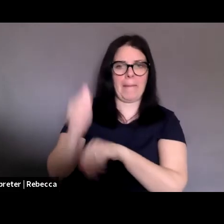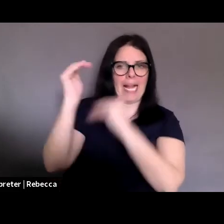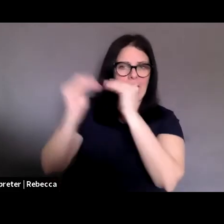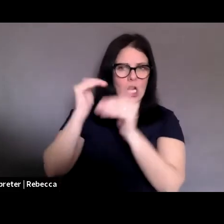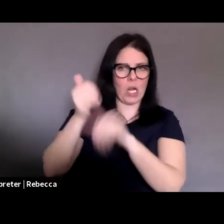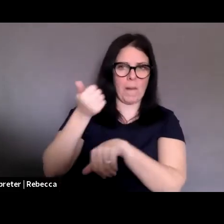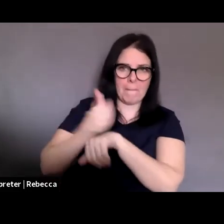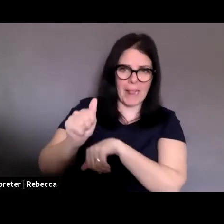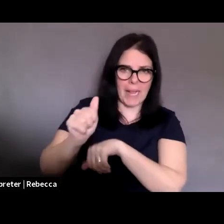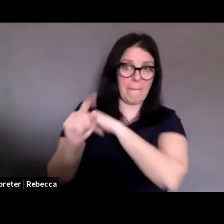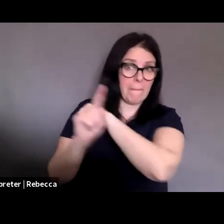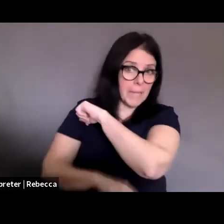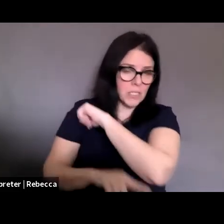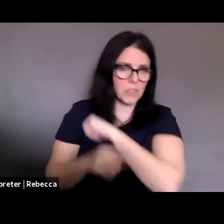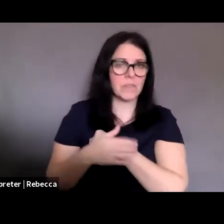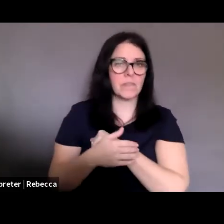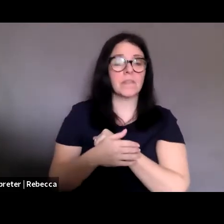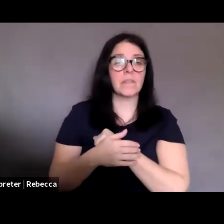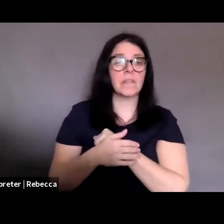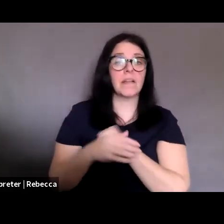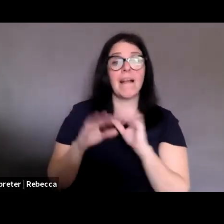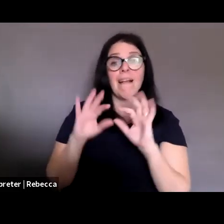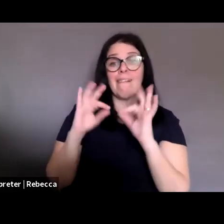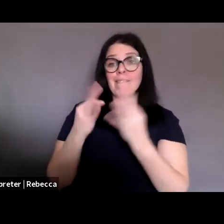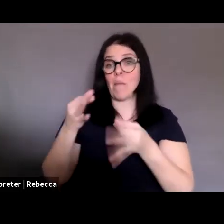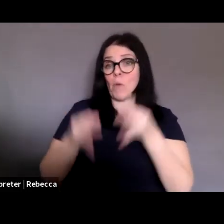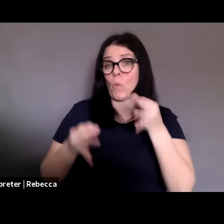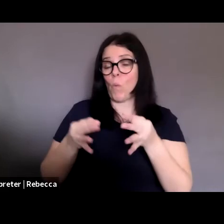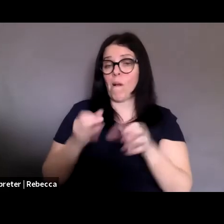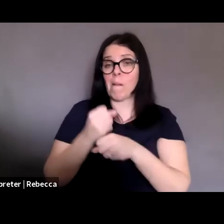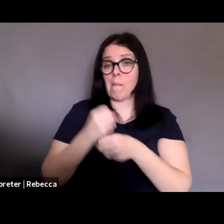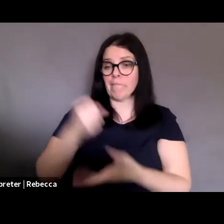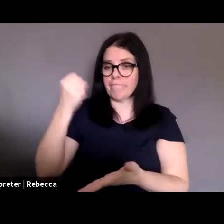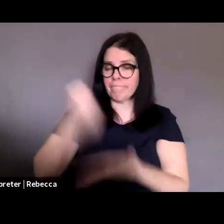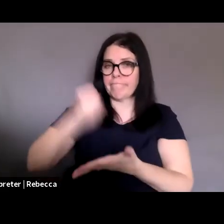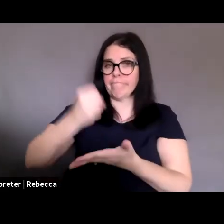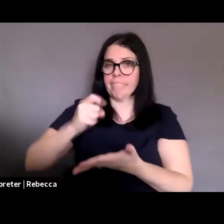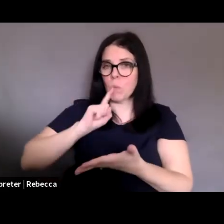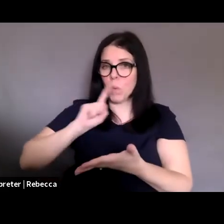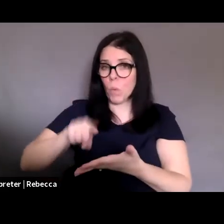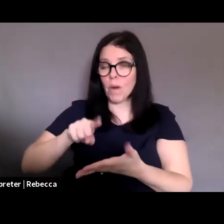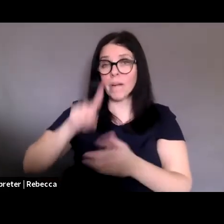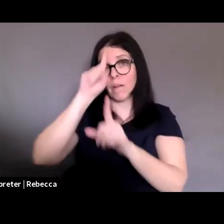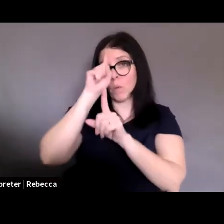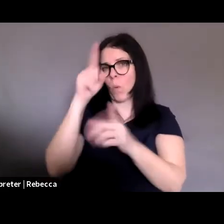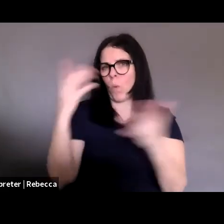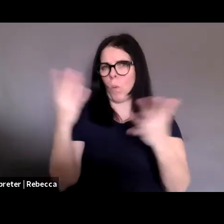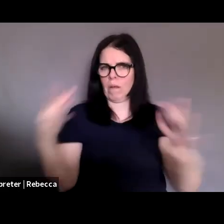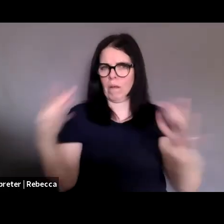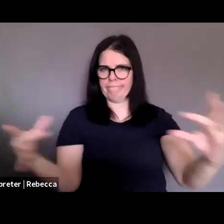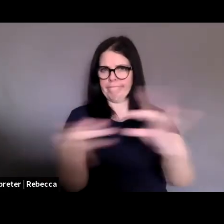family courts making orders in the hope of repairing broken parent-child